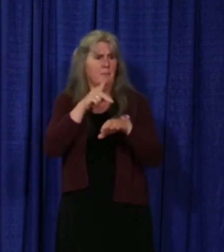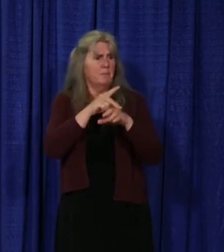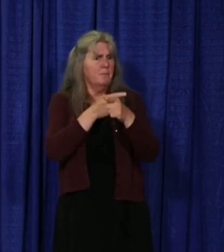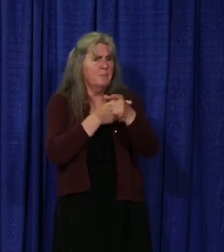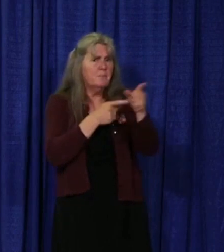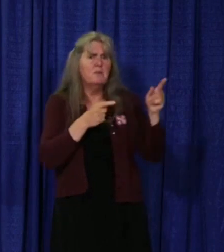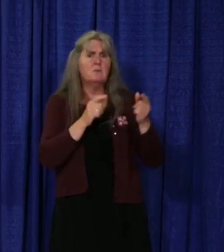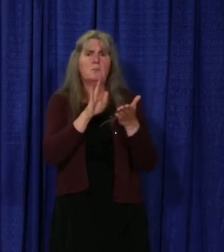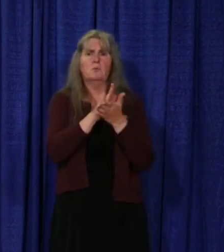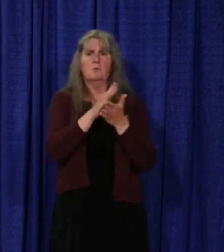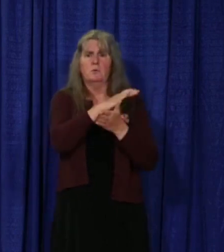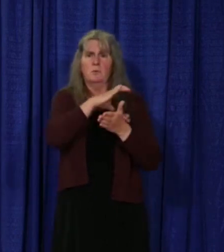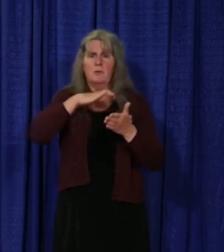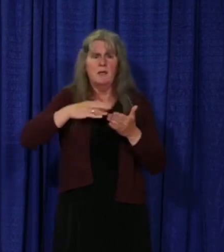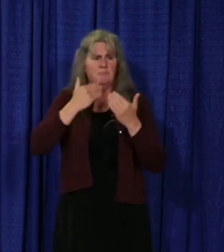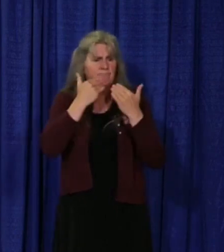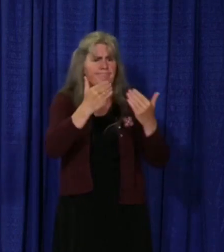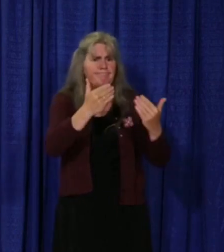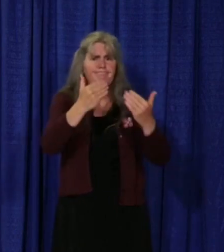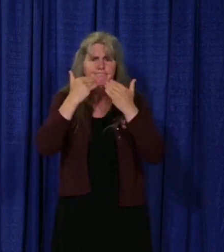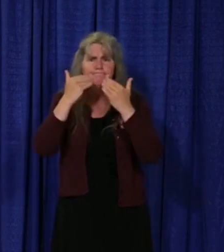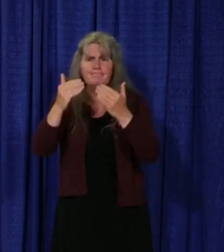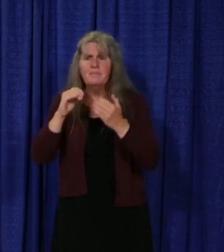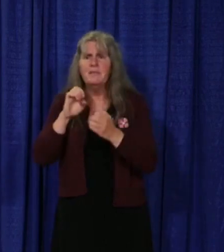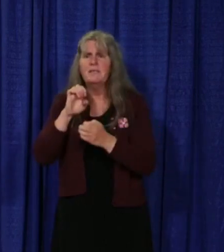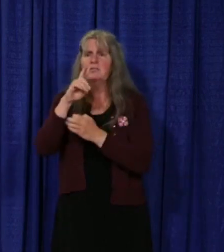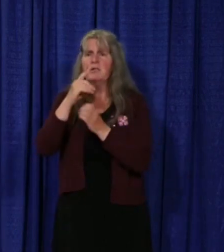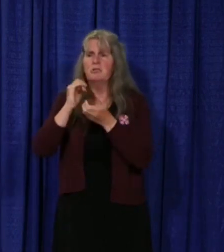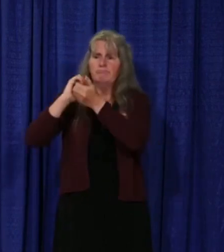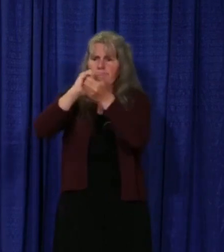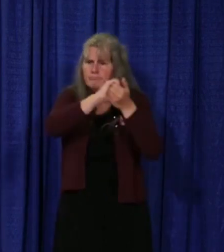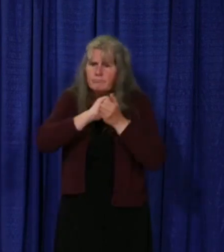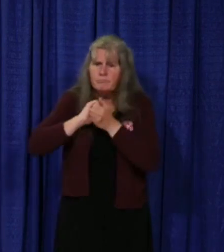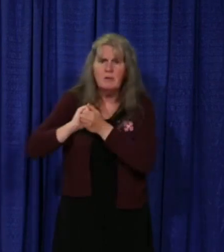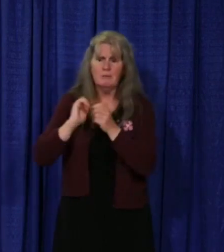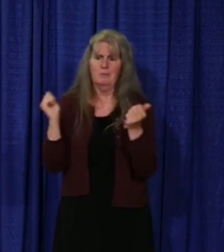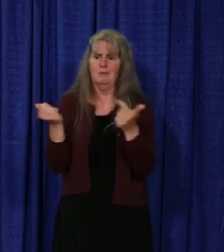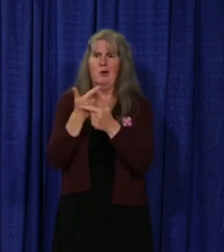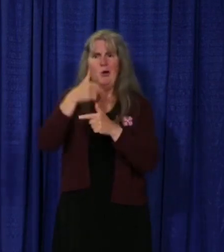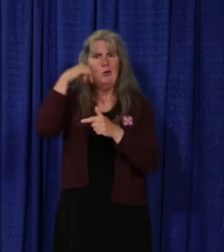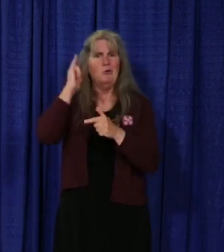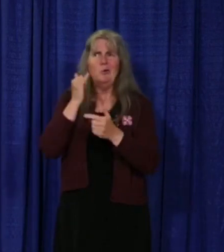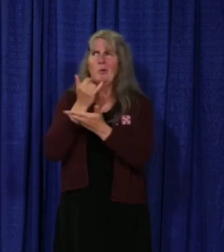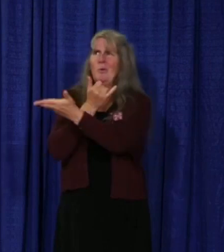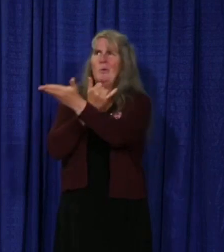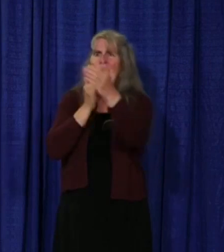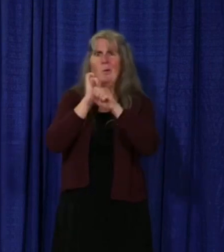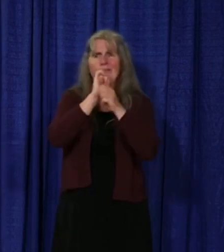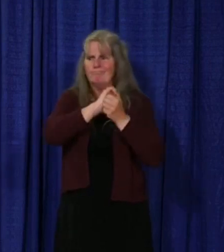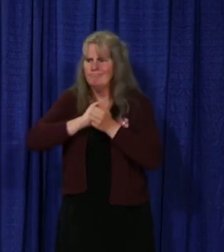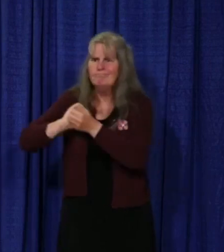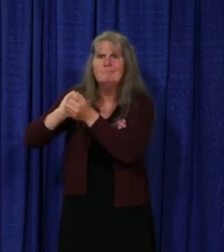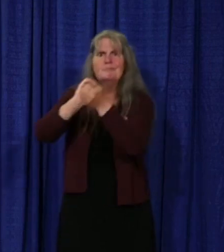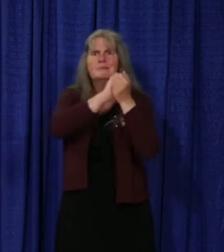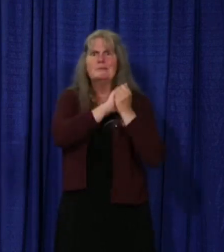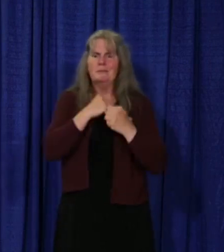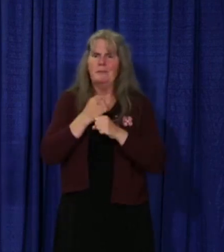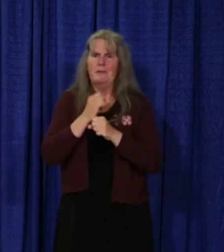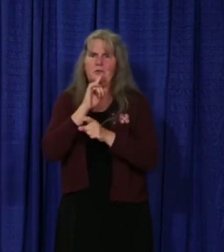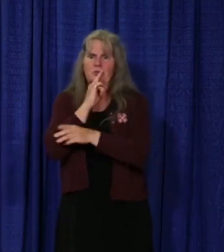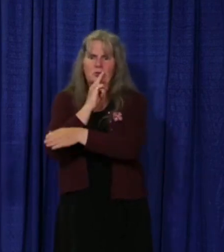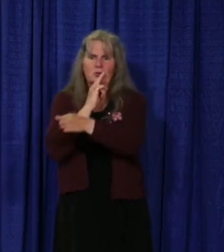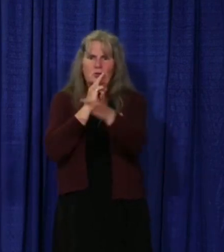the school councils, the educational partners right across the territory who have worked together to ensure